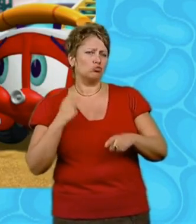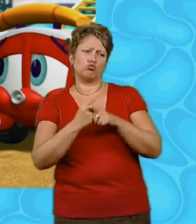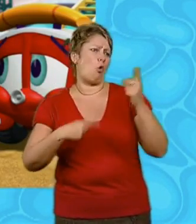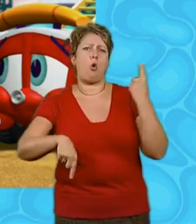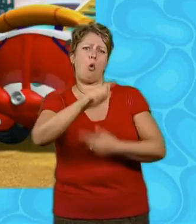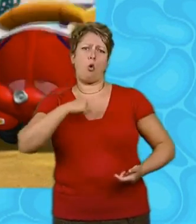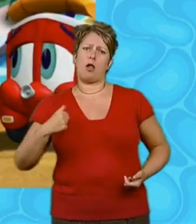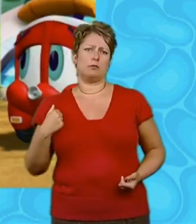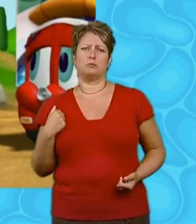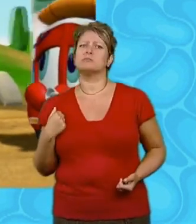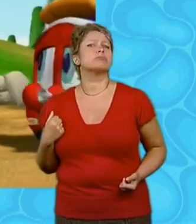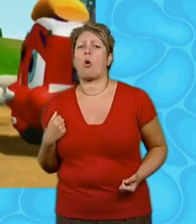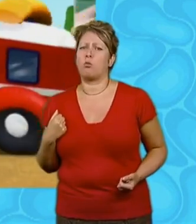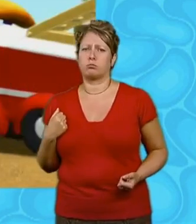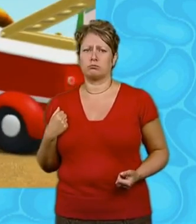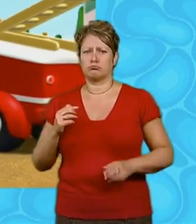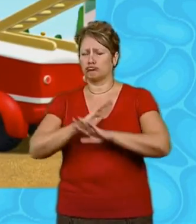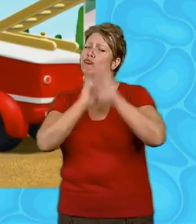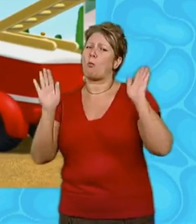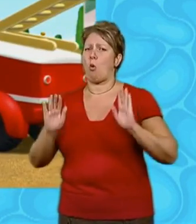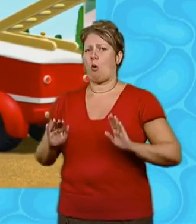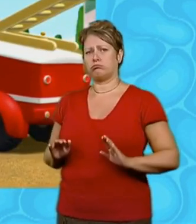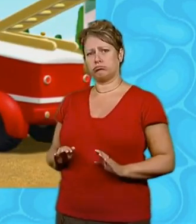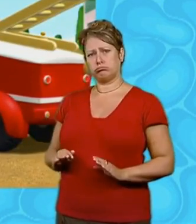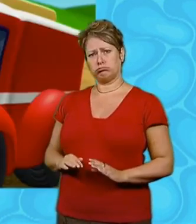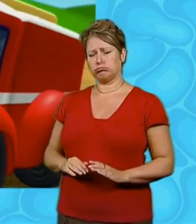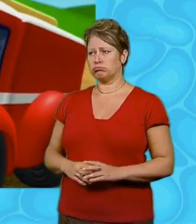not talking to any of you anymore.